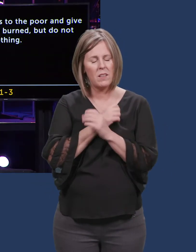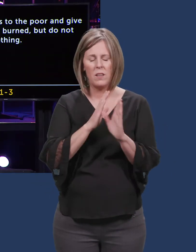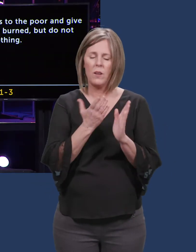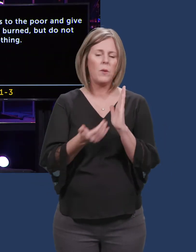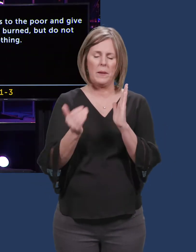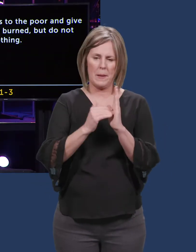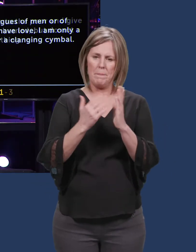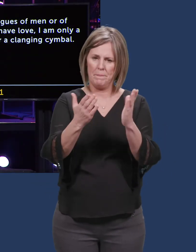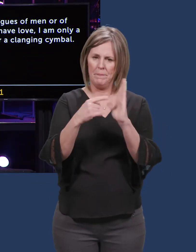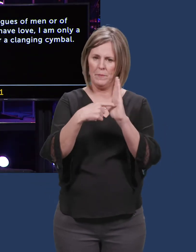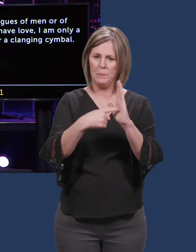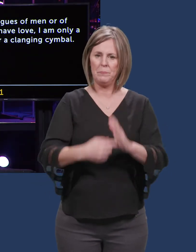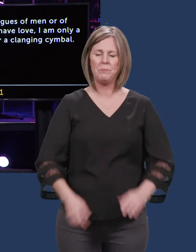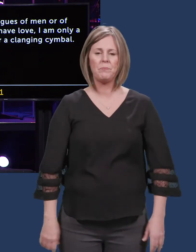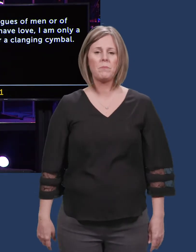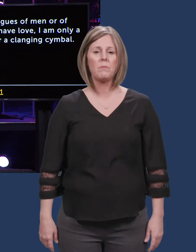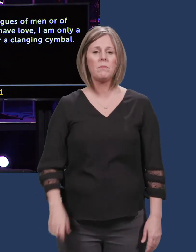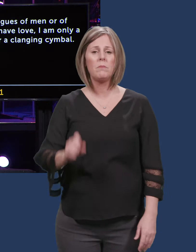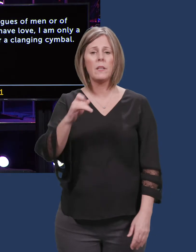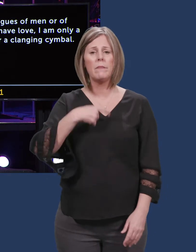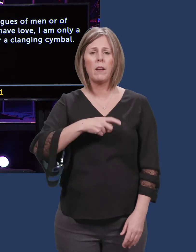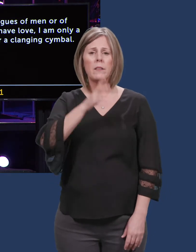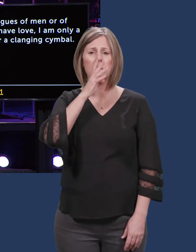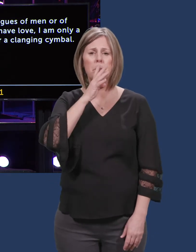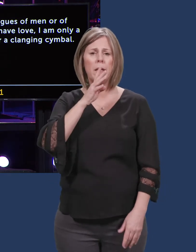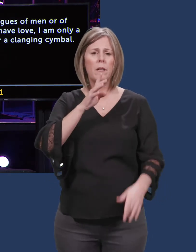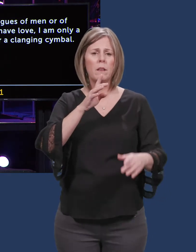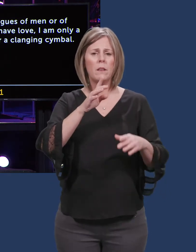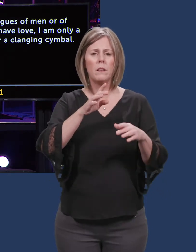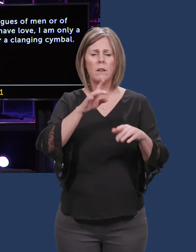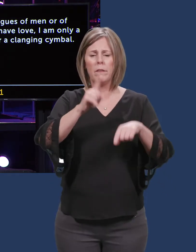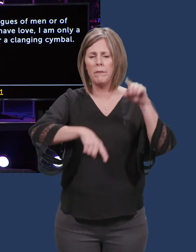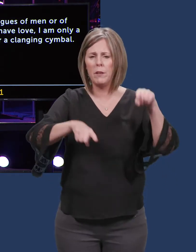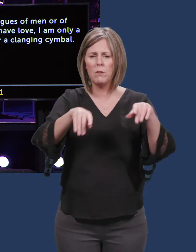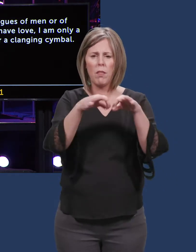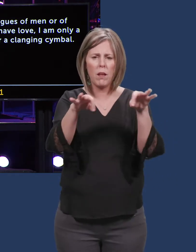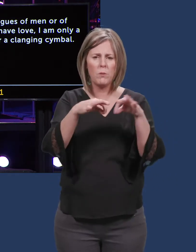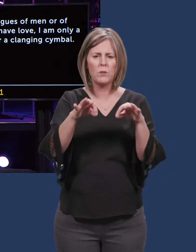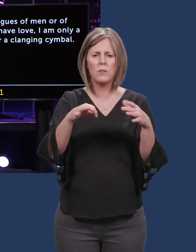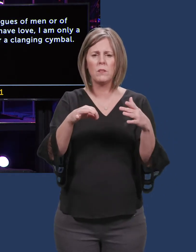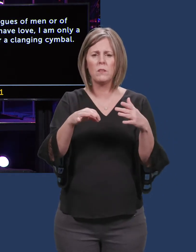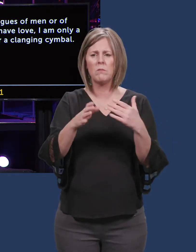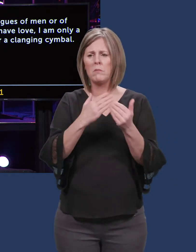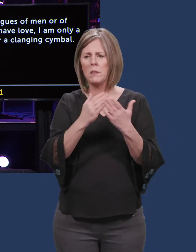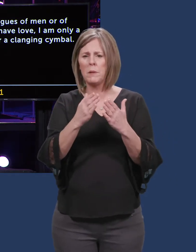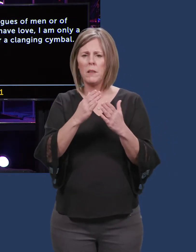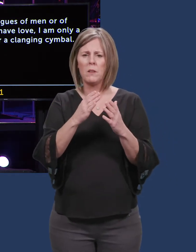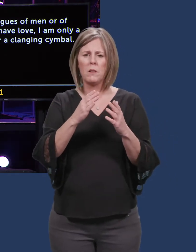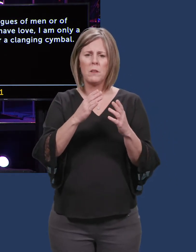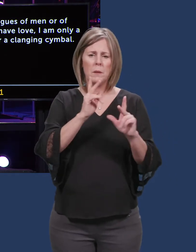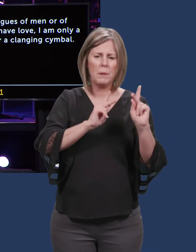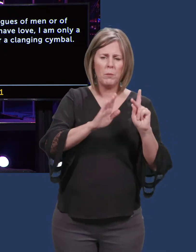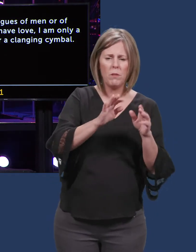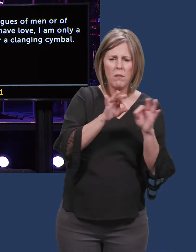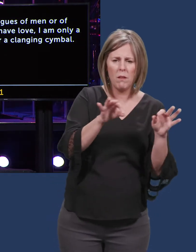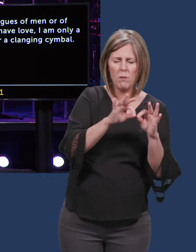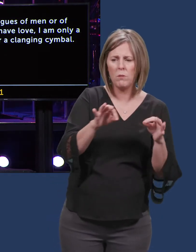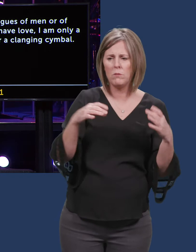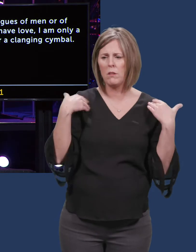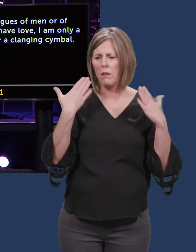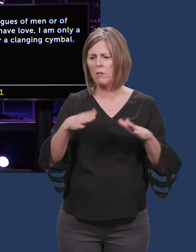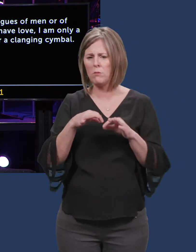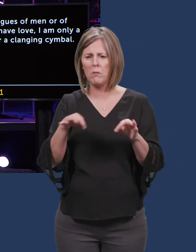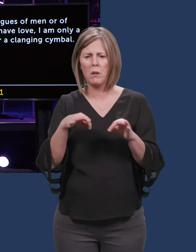back through it again. If I speak in the tongues of men or angels, but do not have love, I'm only a resounding gong or a clanging